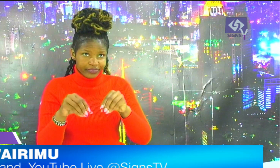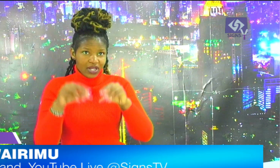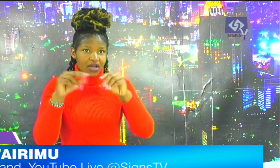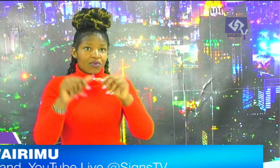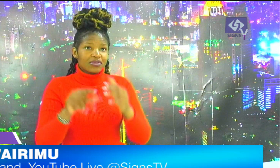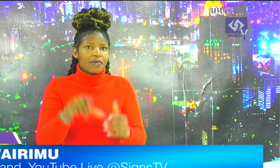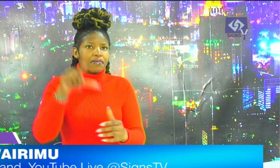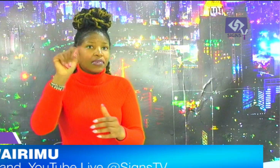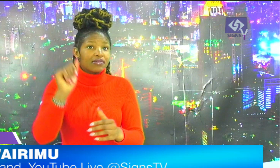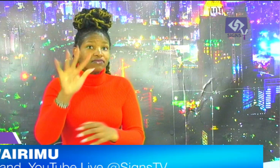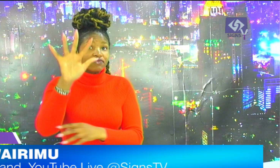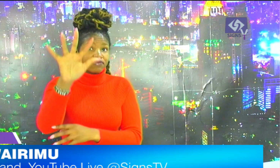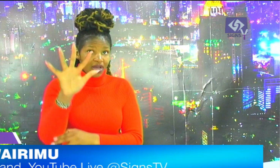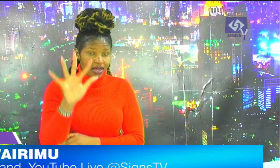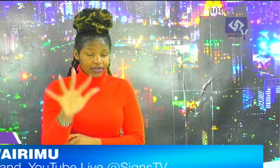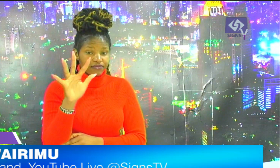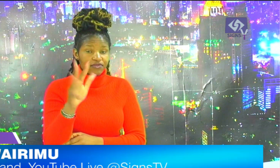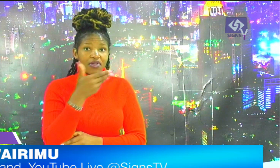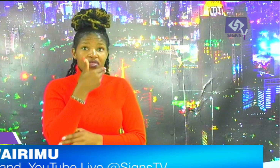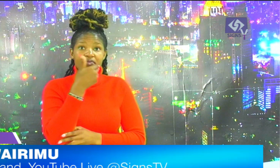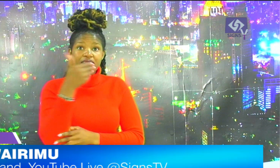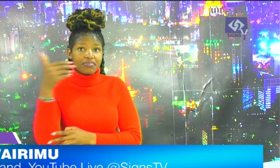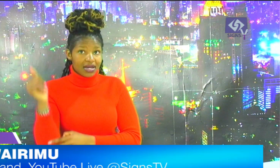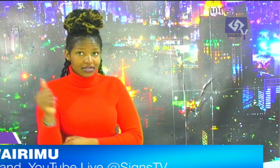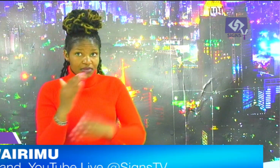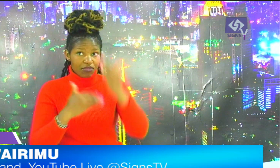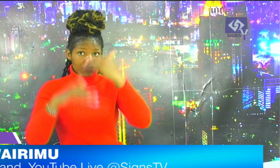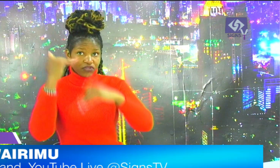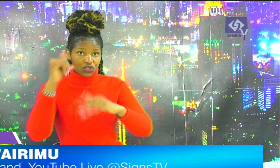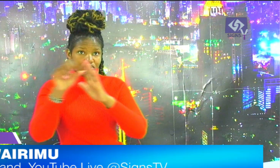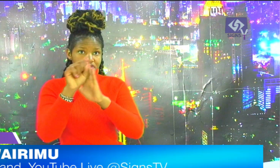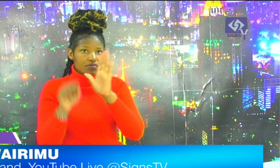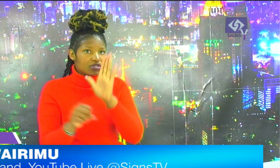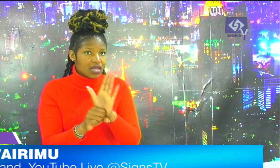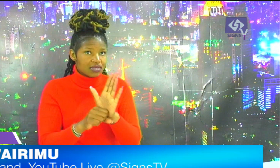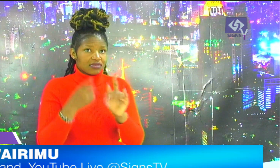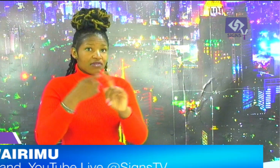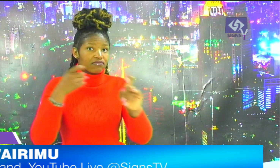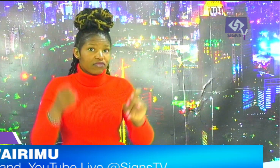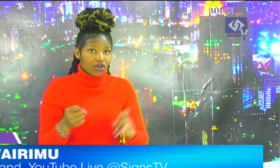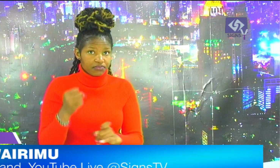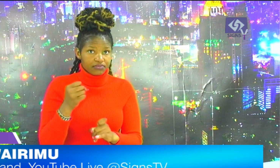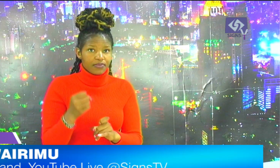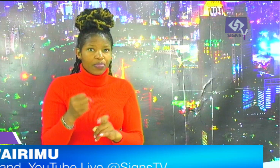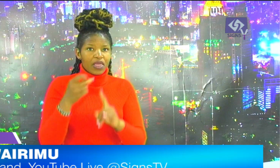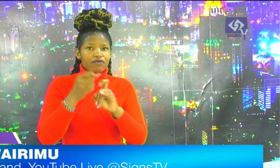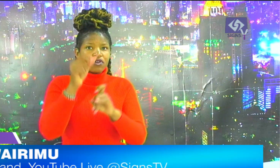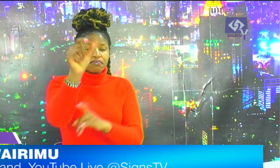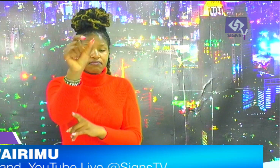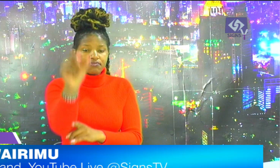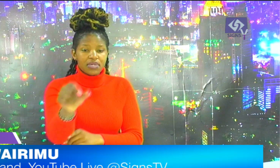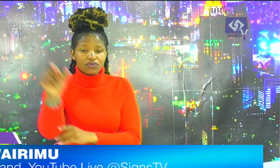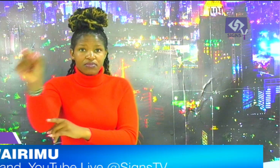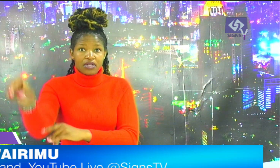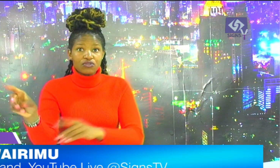Additionally, examiners will be required to pick 5 of the best performed subjects